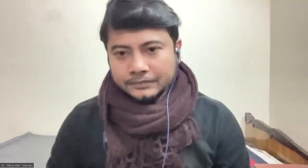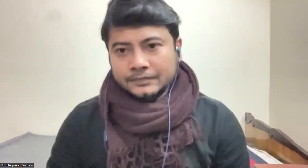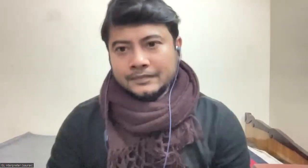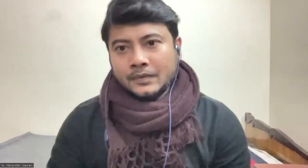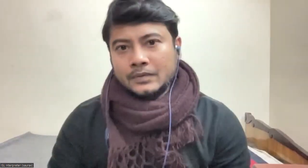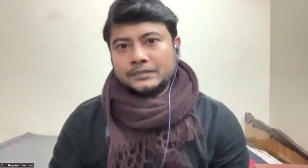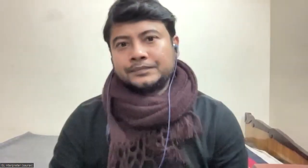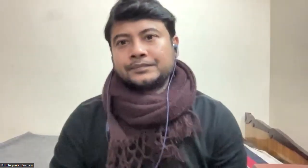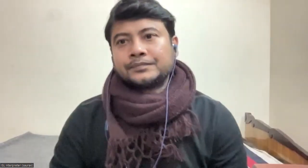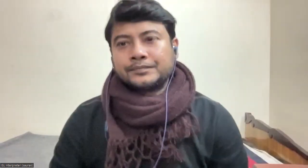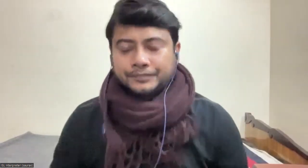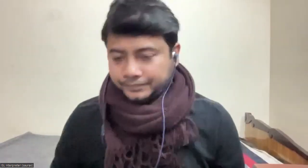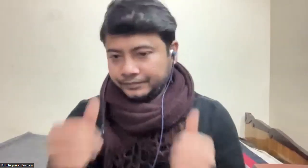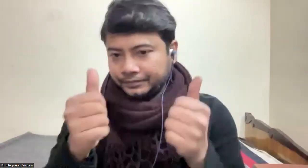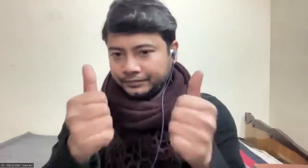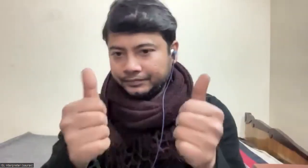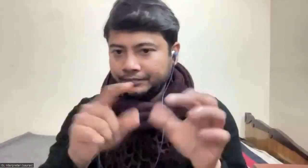So we can take questions.